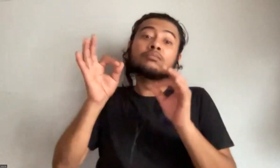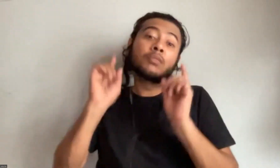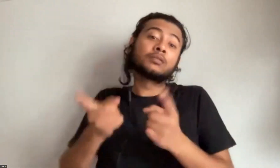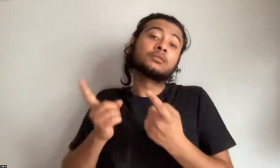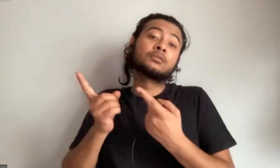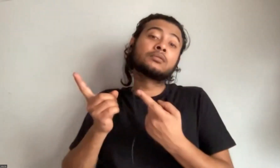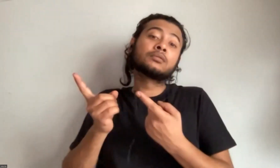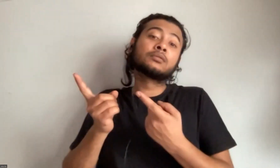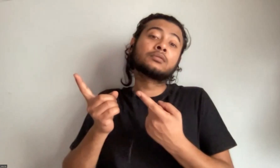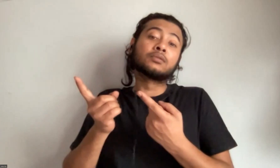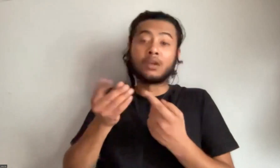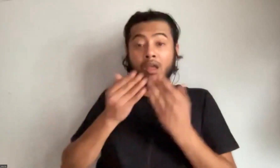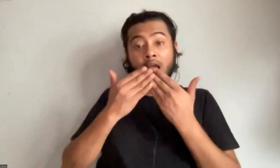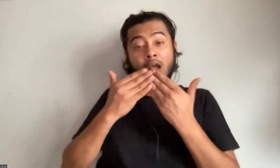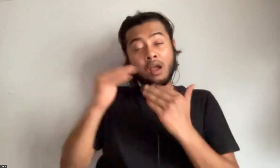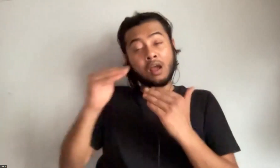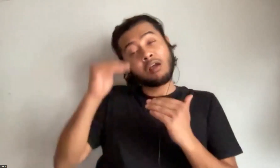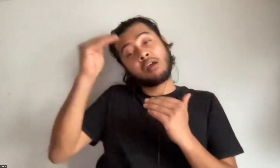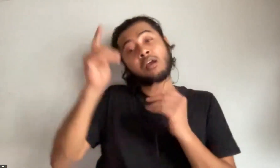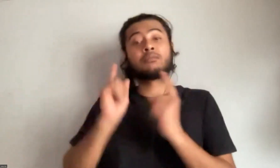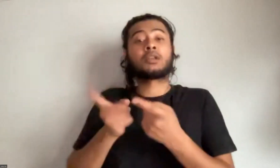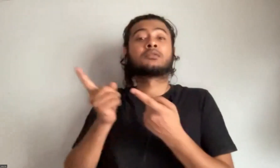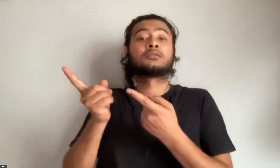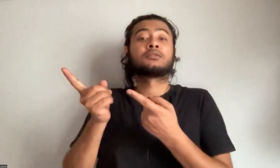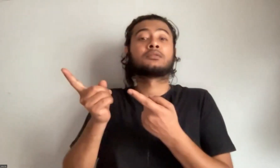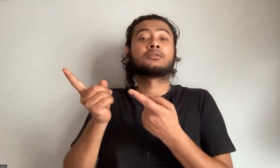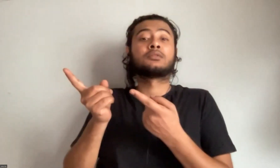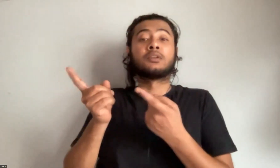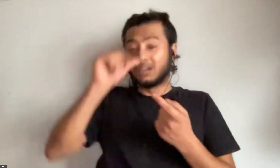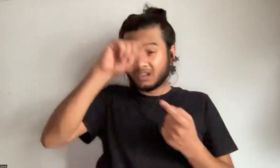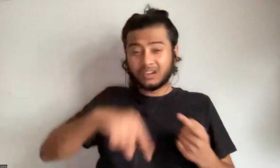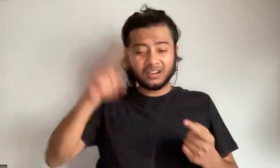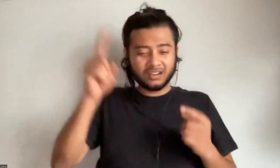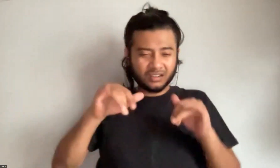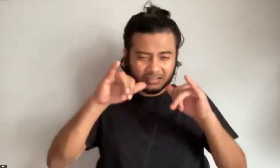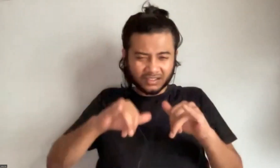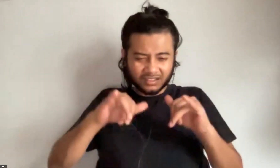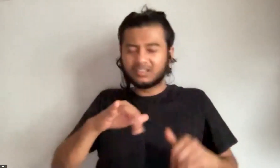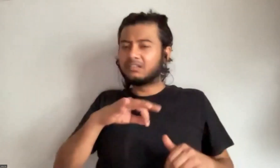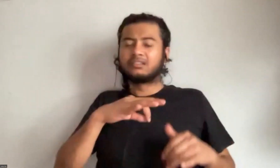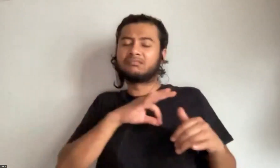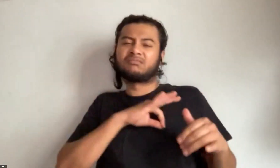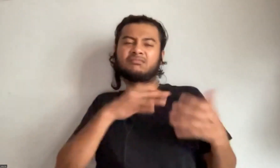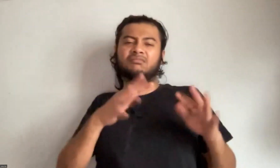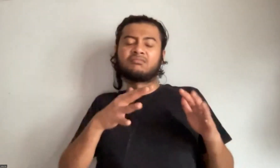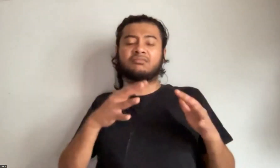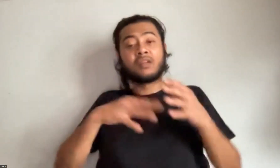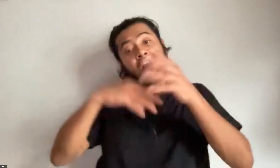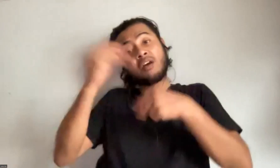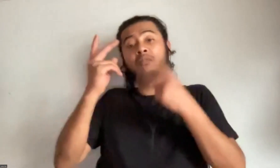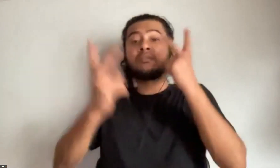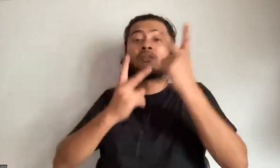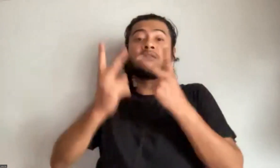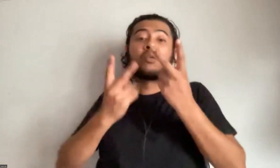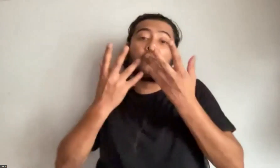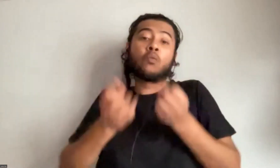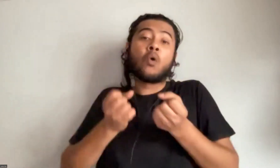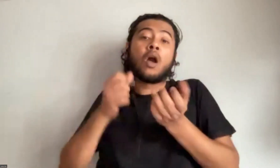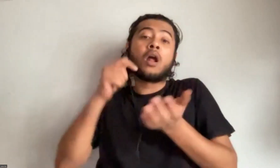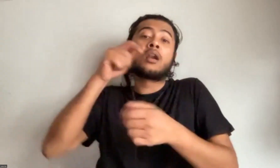travel. So there are endless desires, and somehow we are not happy with Krishna. When